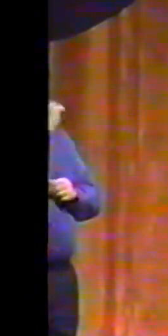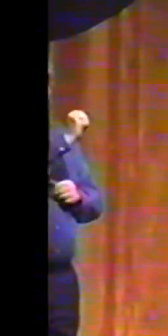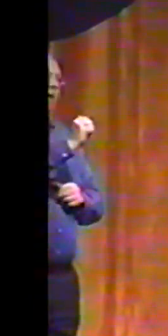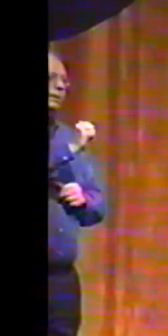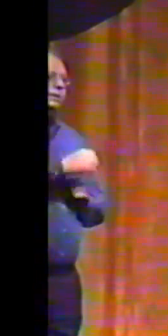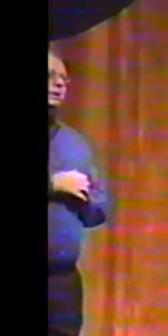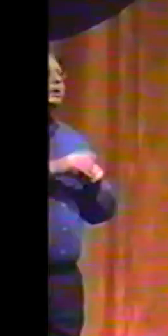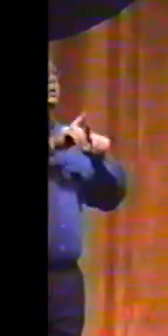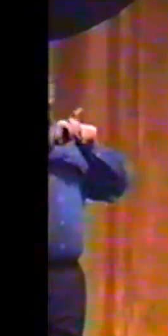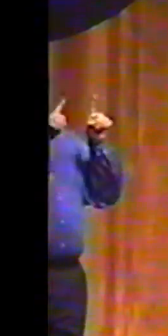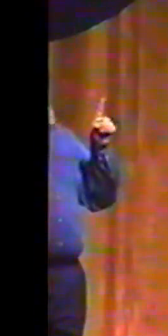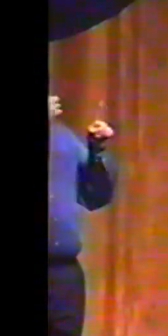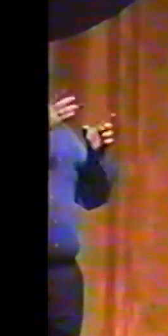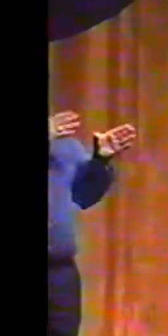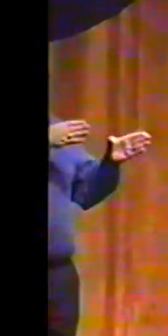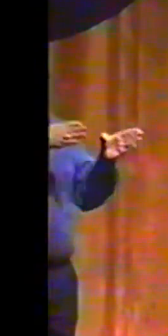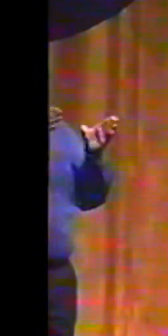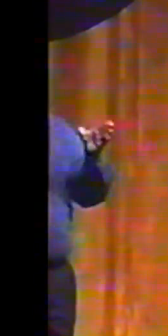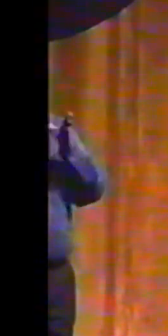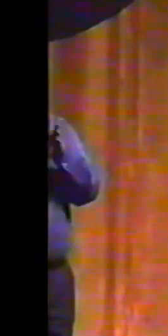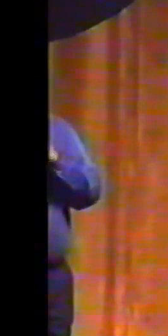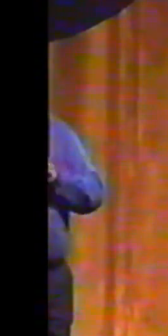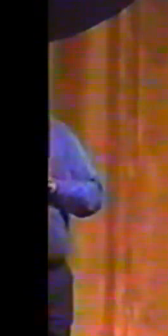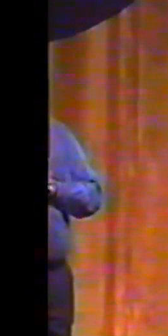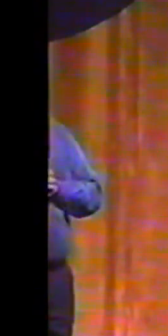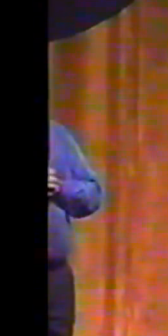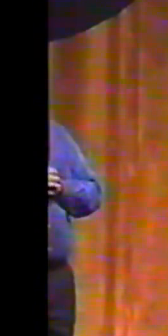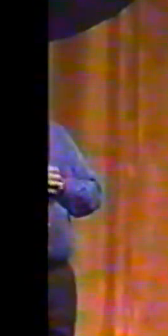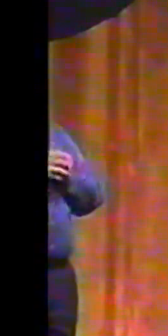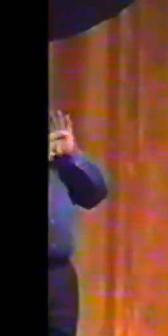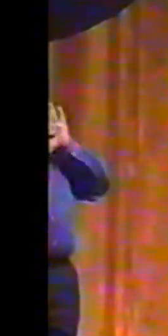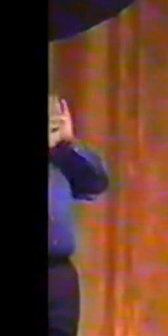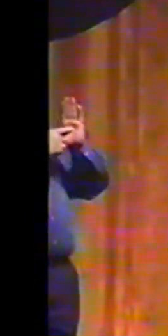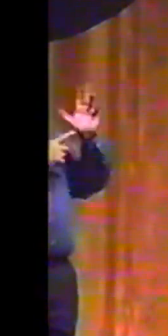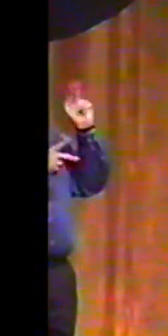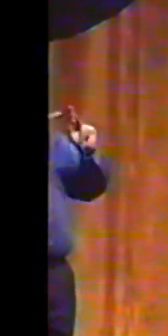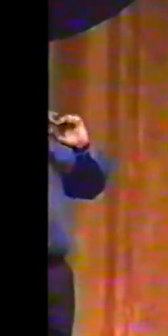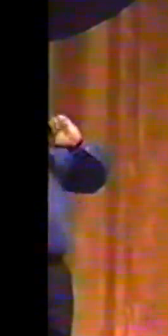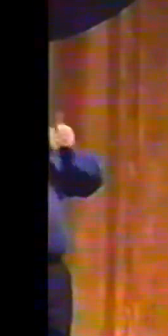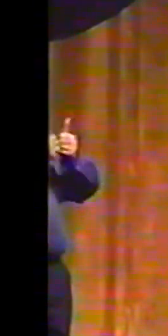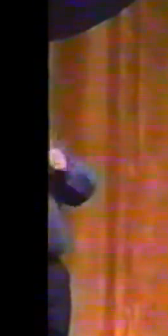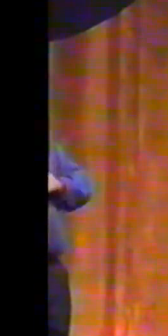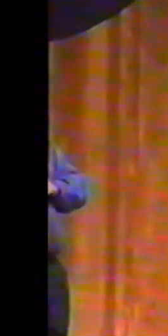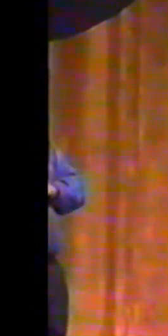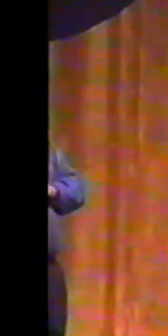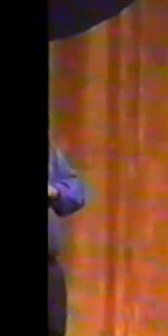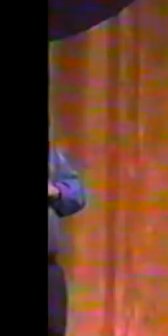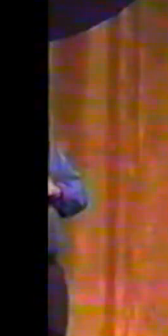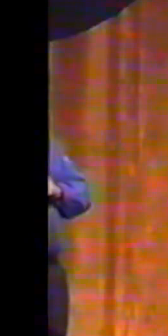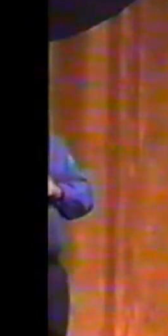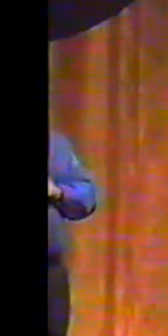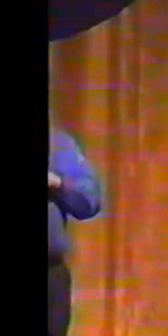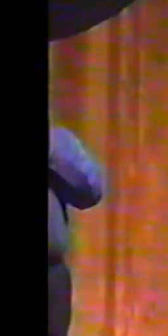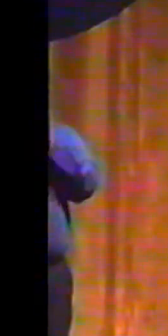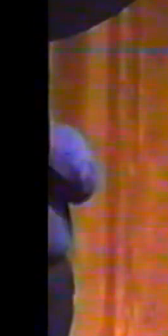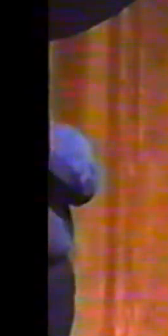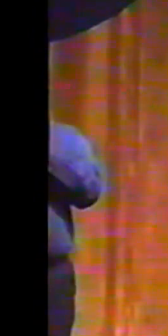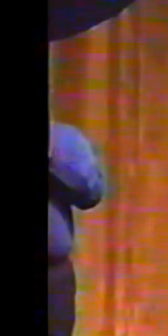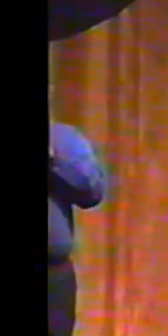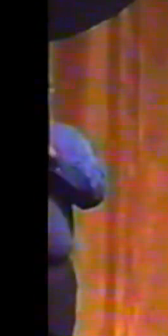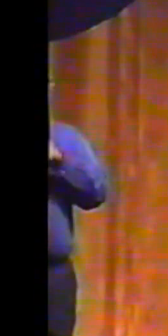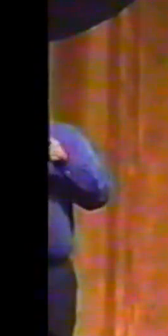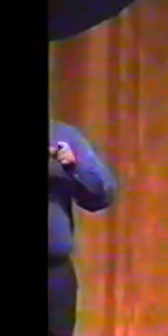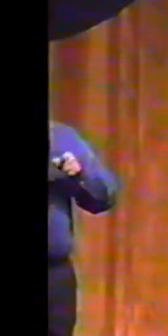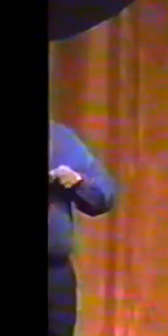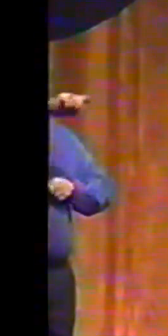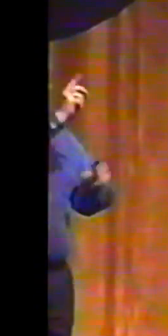But one of the ways we can do it is we can continue to show people how our knowledge has benefited in the past from having access to these kinds of